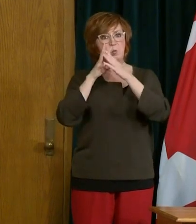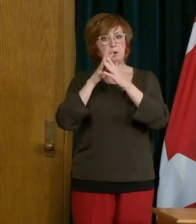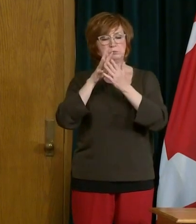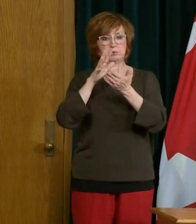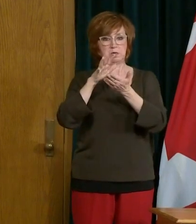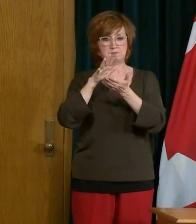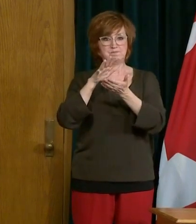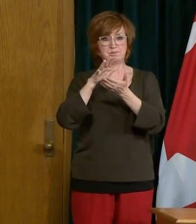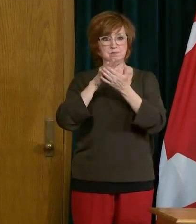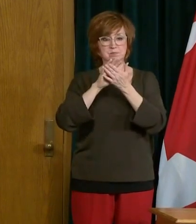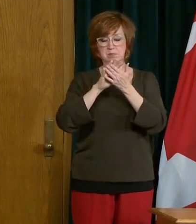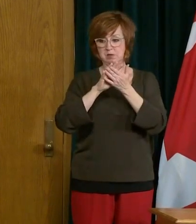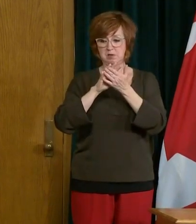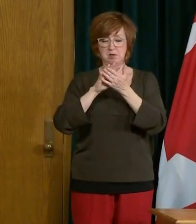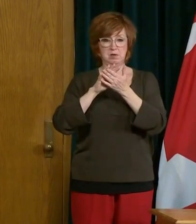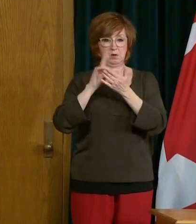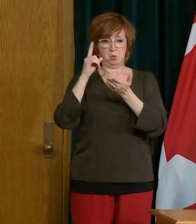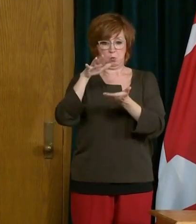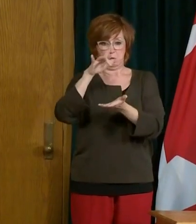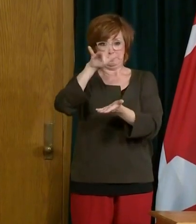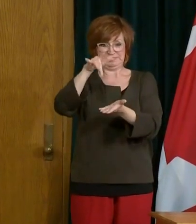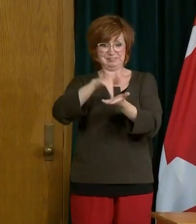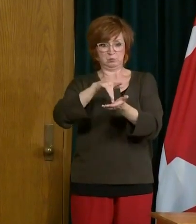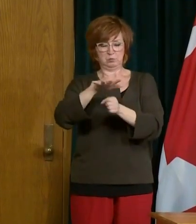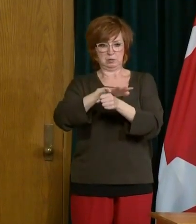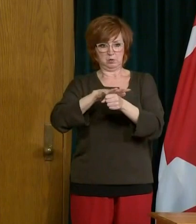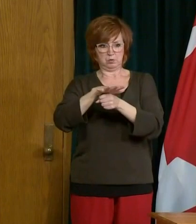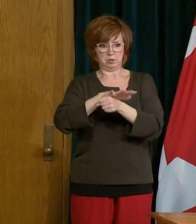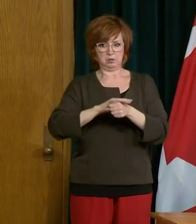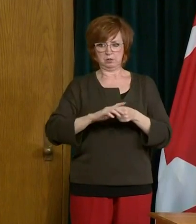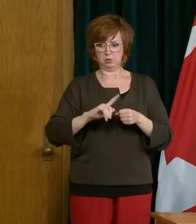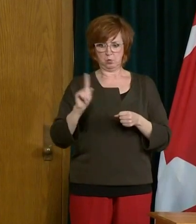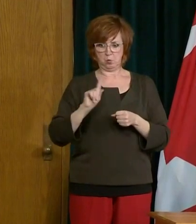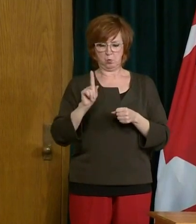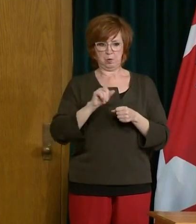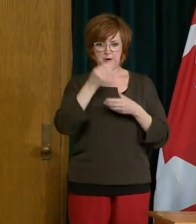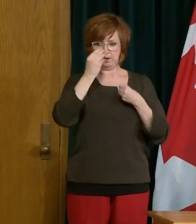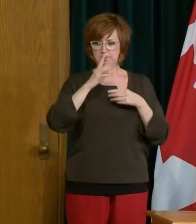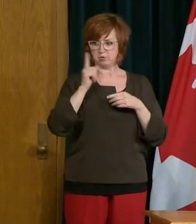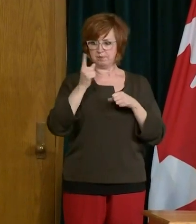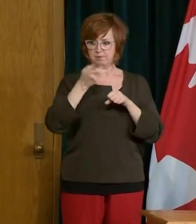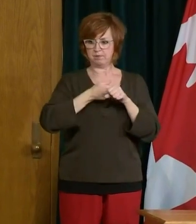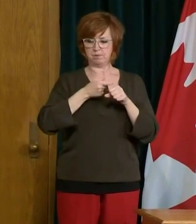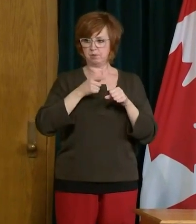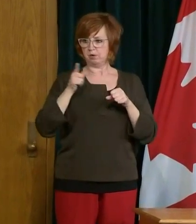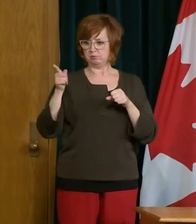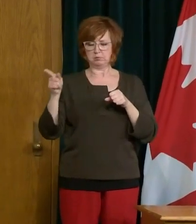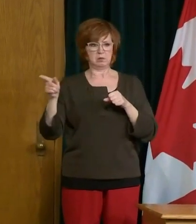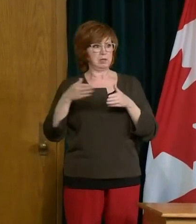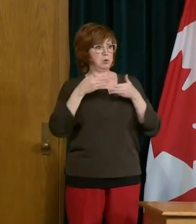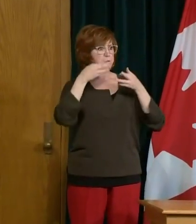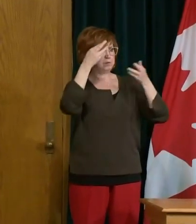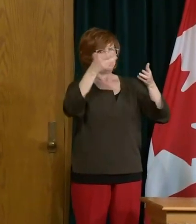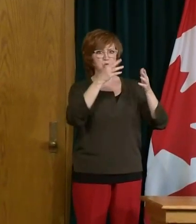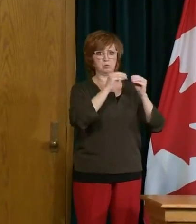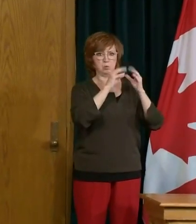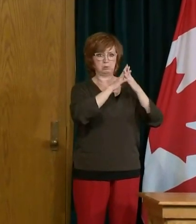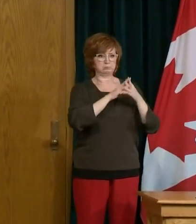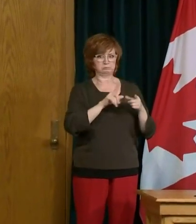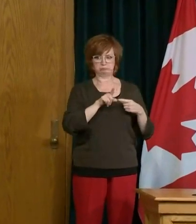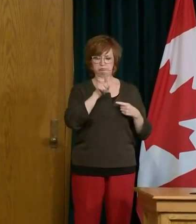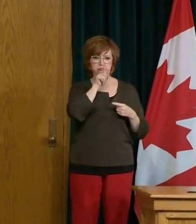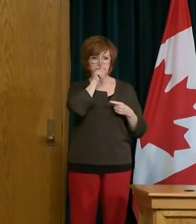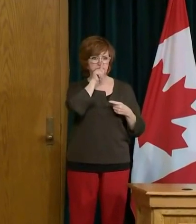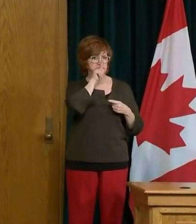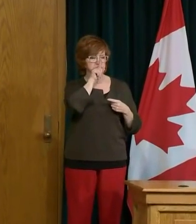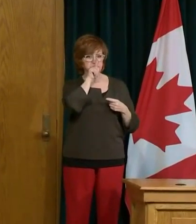from Loche that they've reached through contact tracing. Like, we don't really know in a centralized location where these individuals